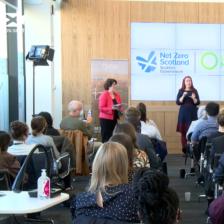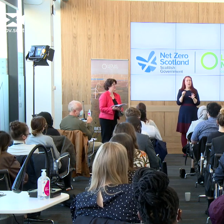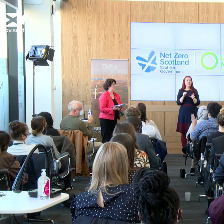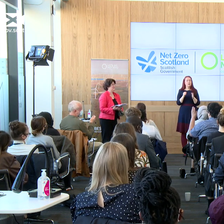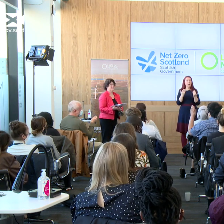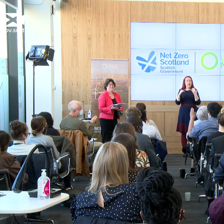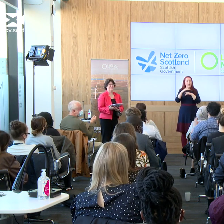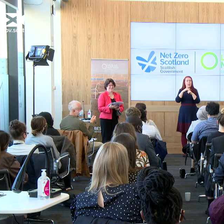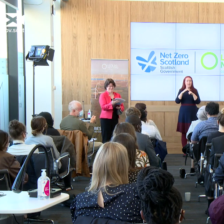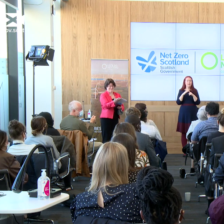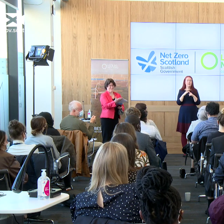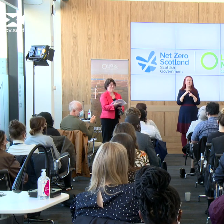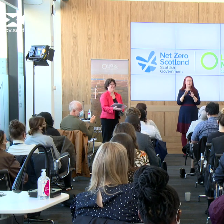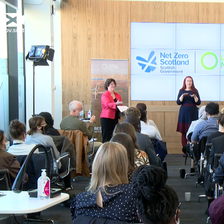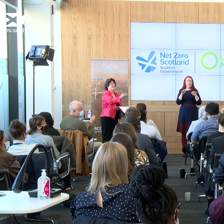Aswad here?